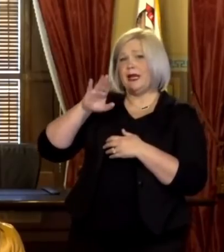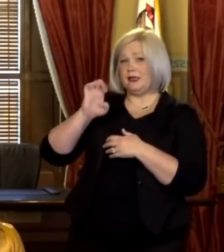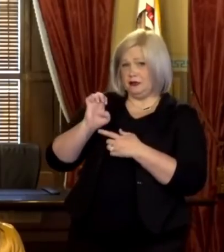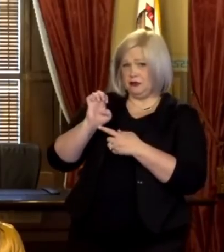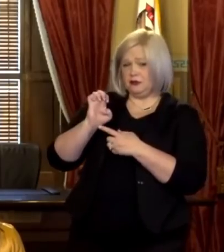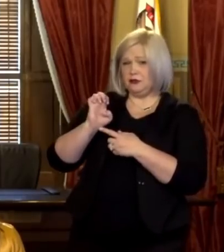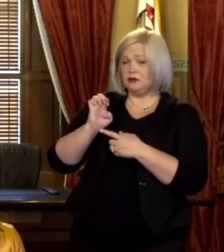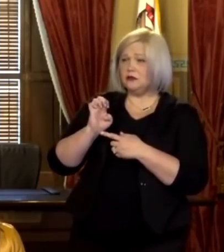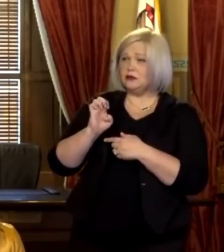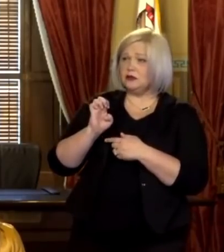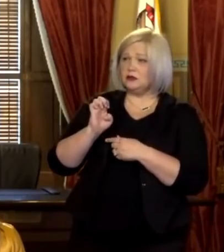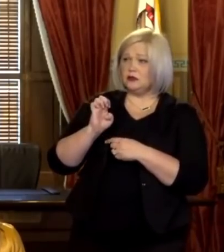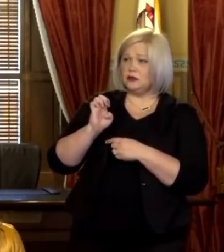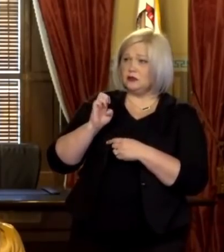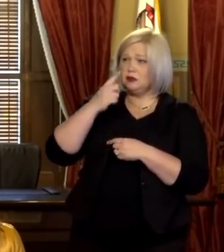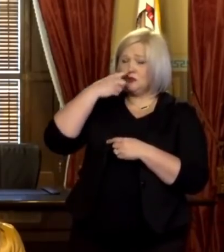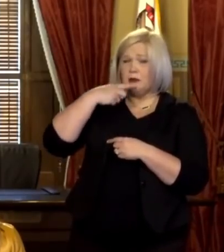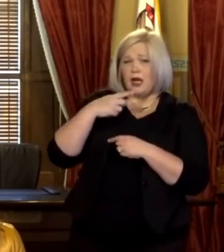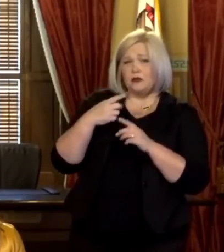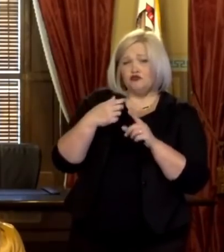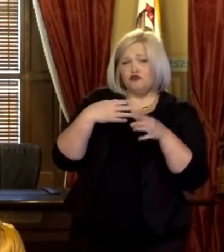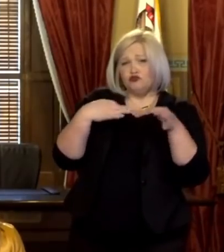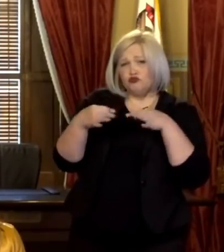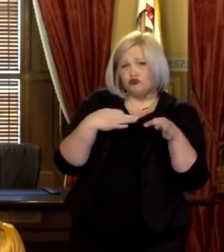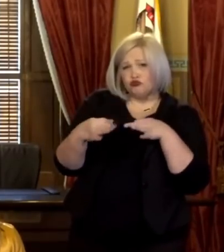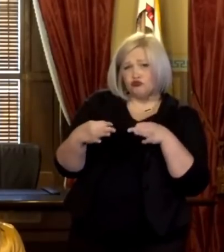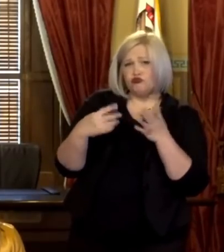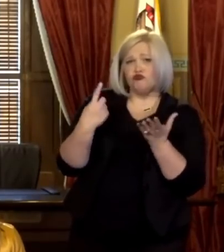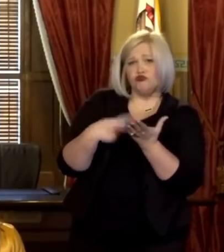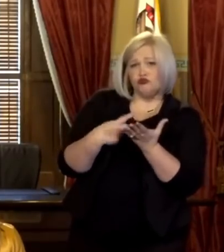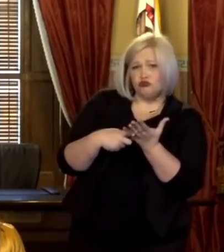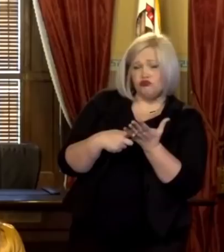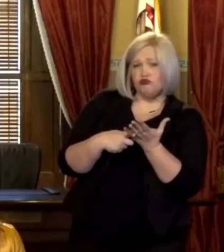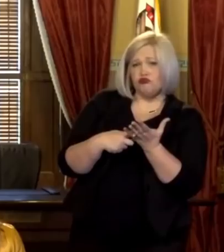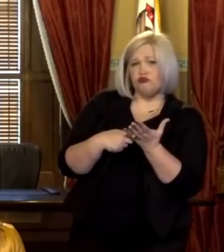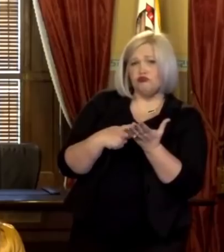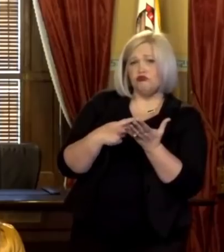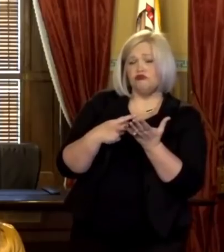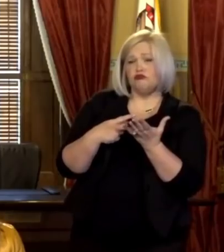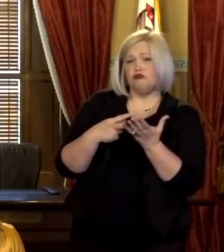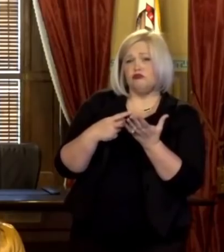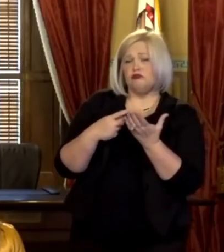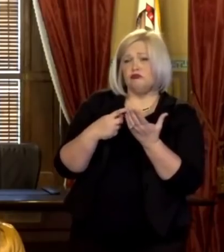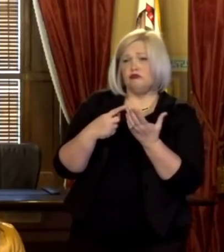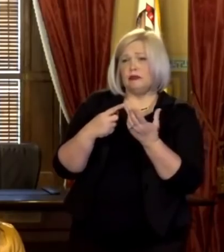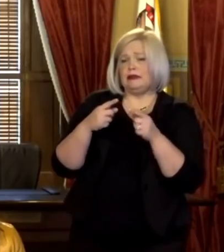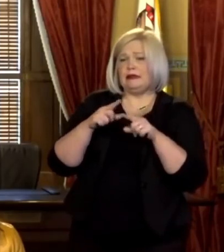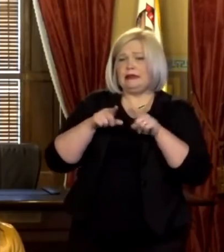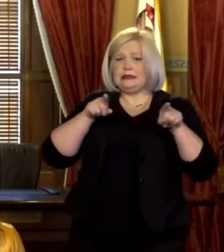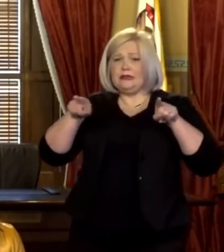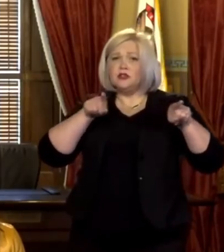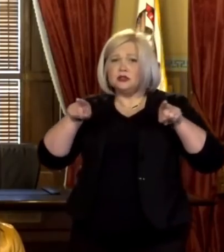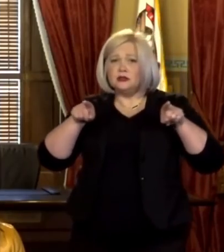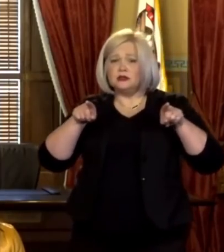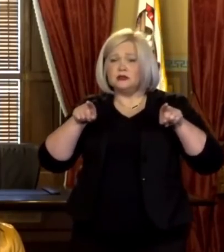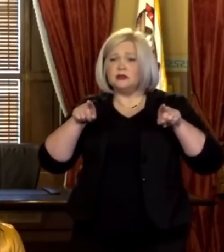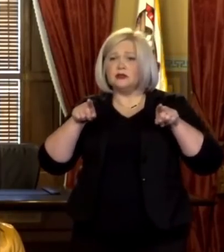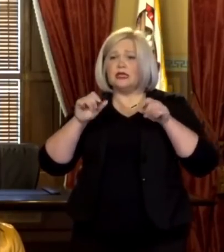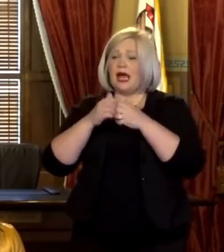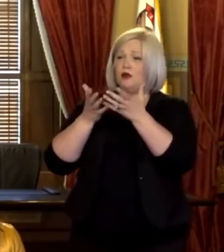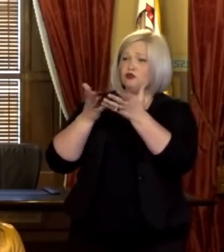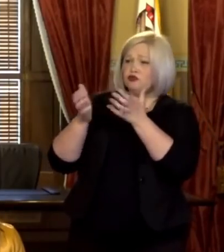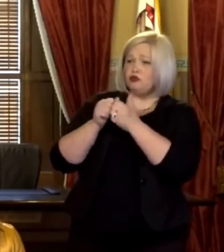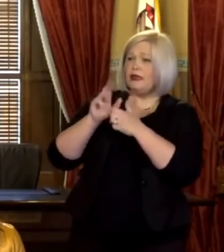wondering if you could elaborate on that a little bit to discuss maybe the contrast in your interactions with the vice